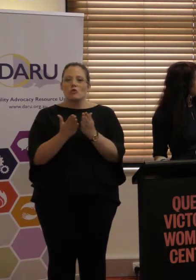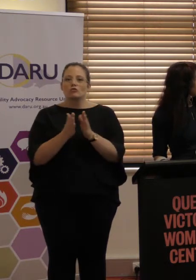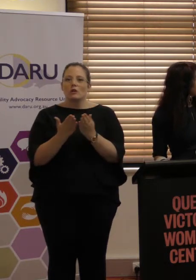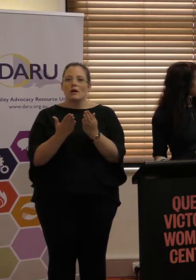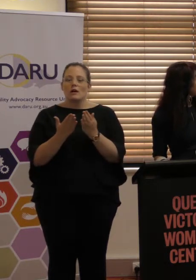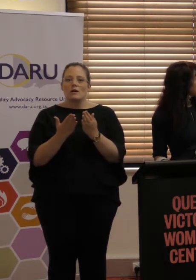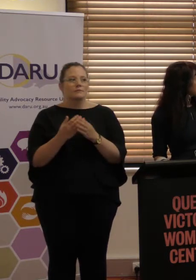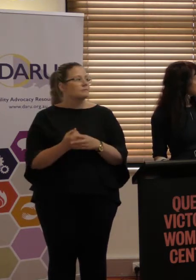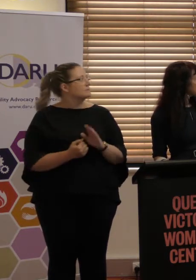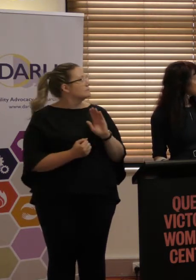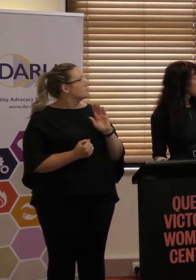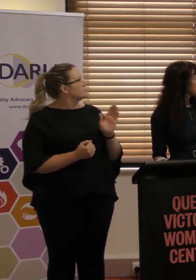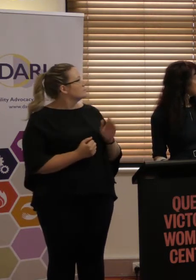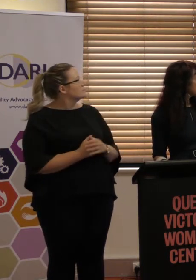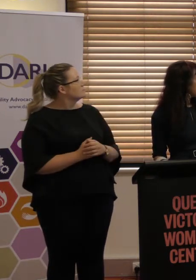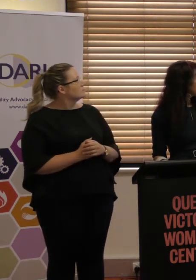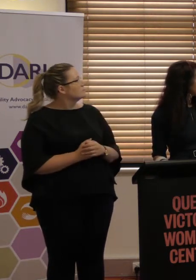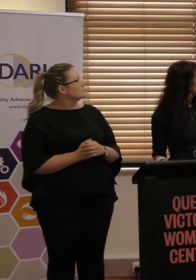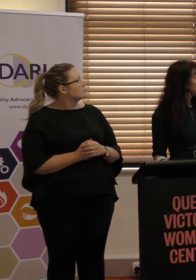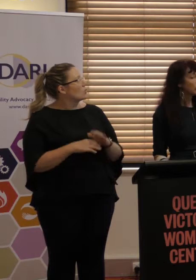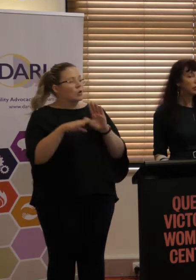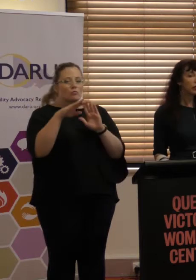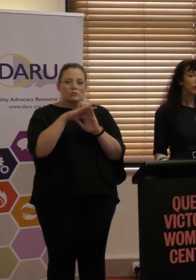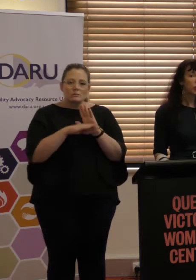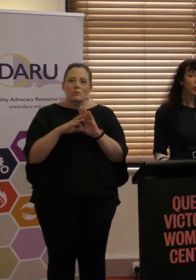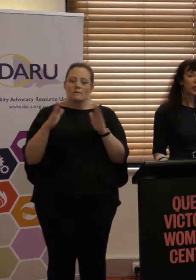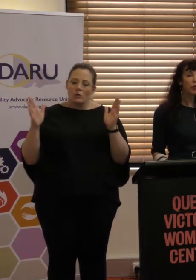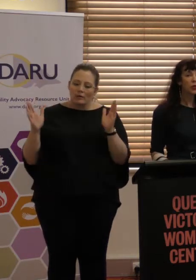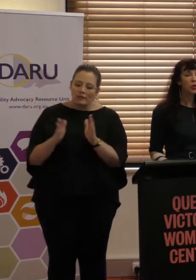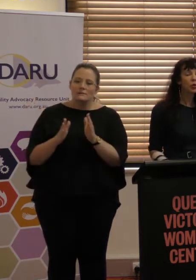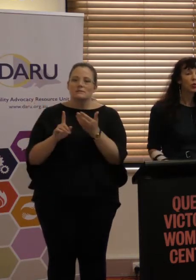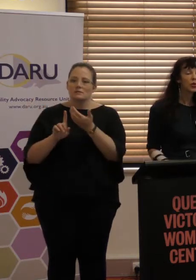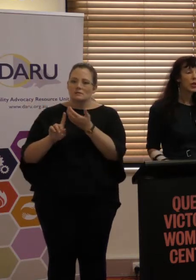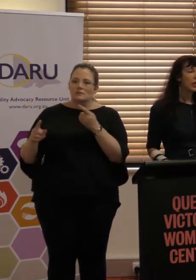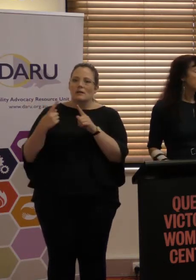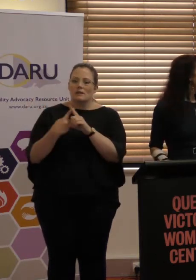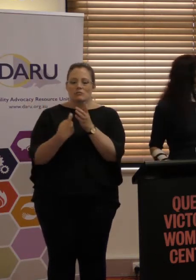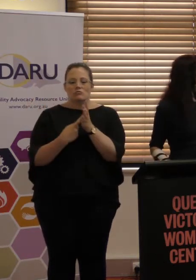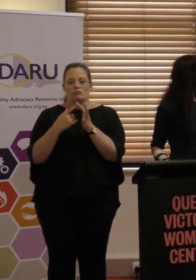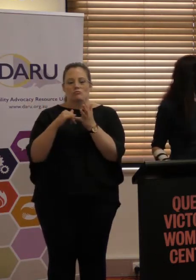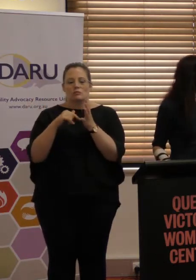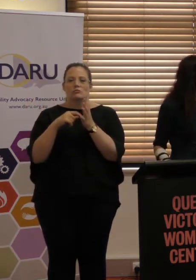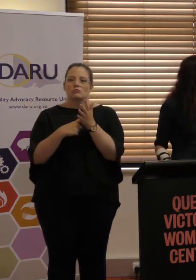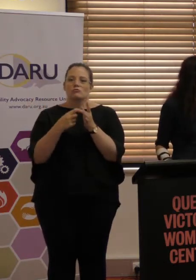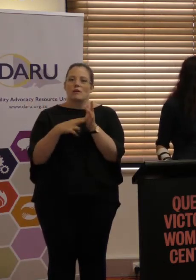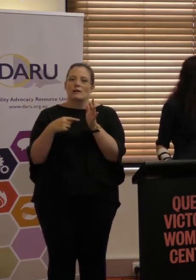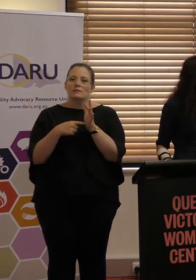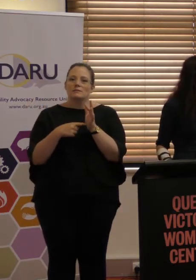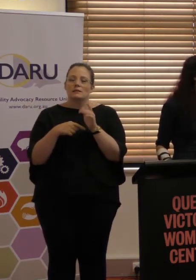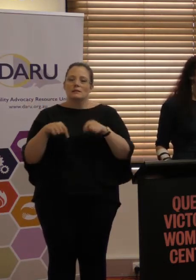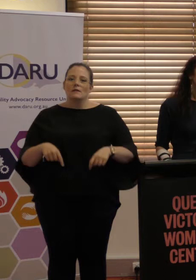Principles for Reduction and Elimination of Restraint and Seclusion in Victorian Government Schools. Now,